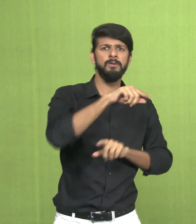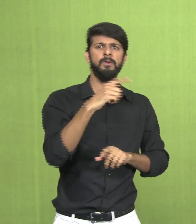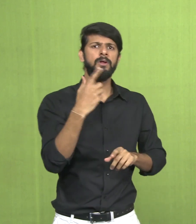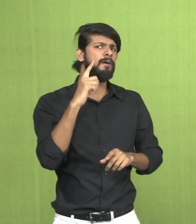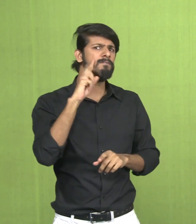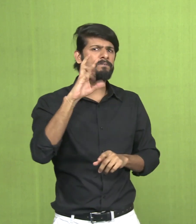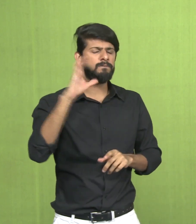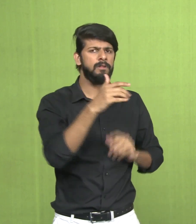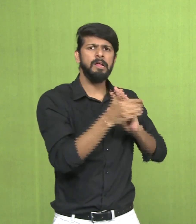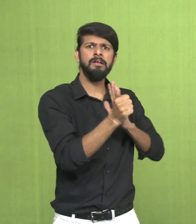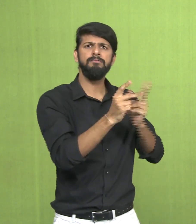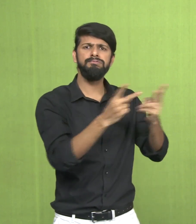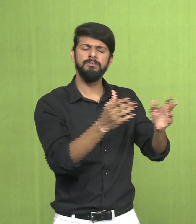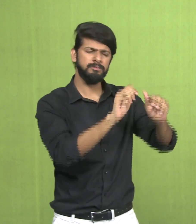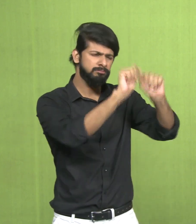sophistication in execution.